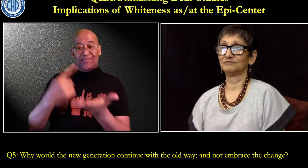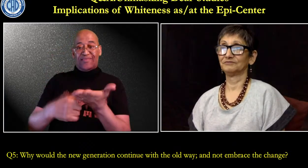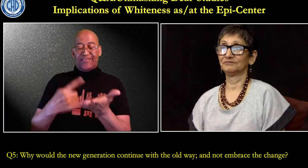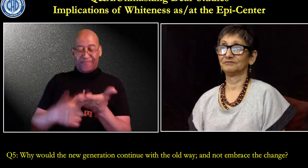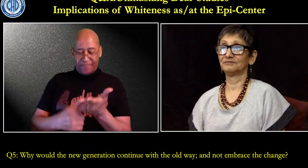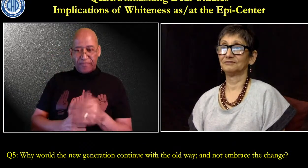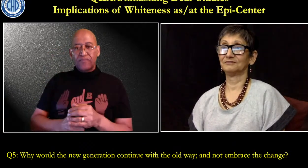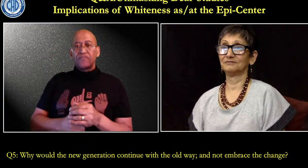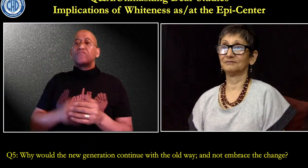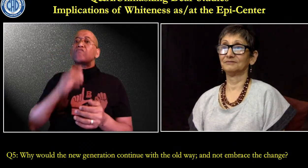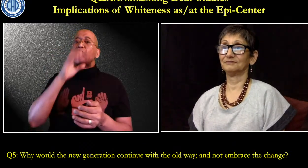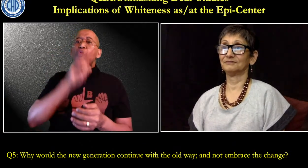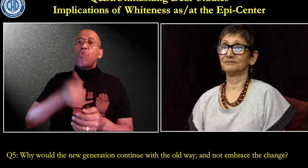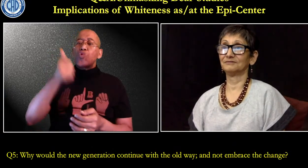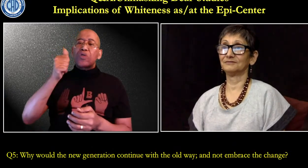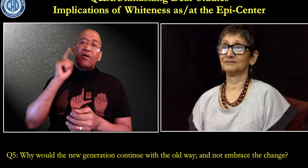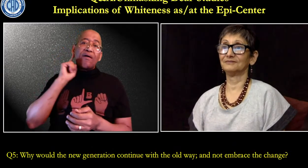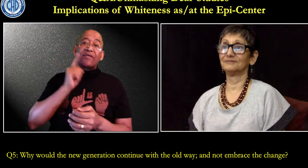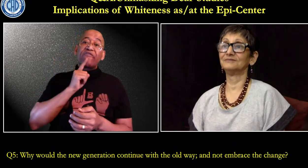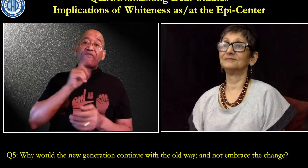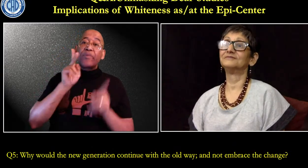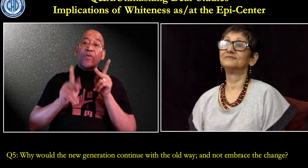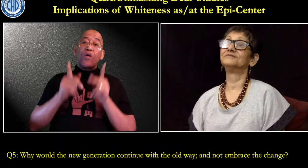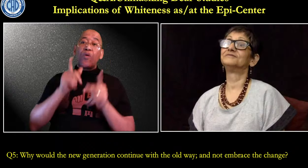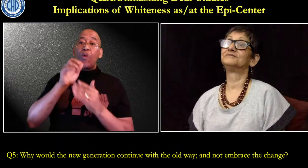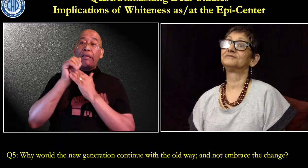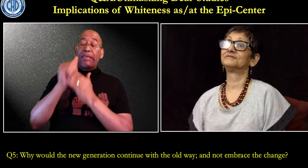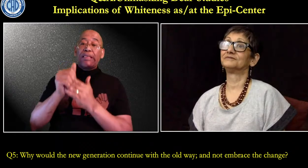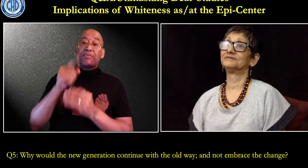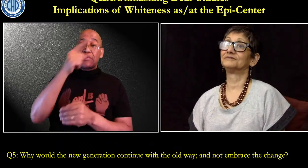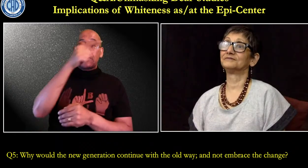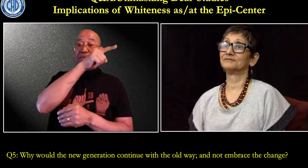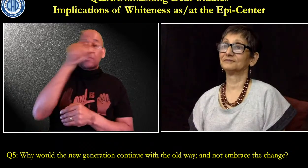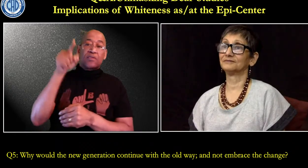really, one thing that people don't want to discuss,